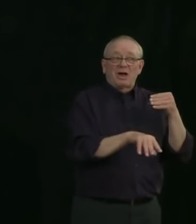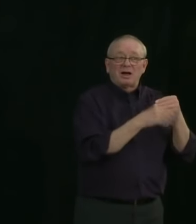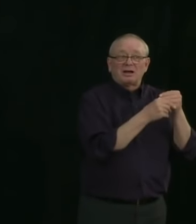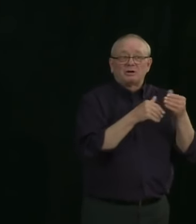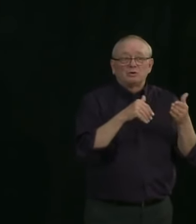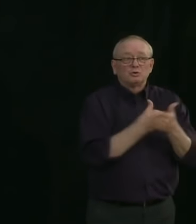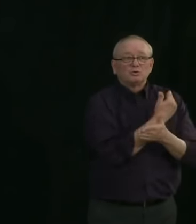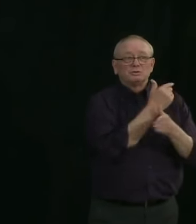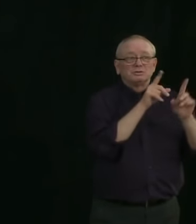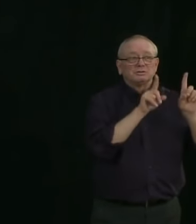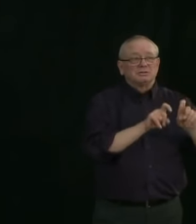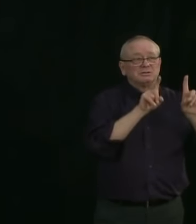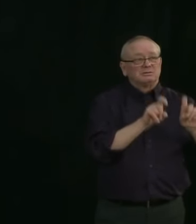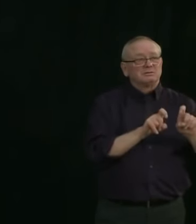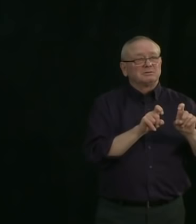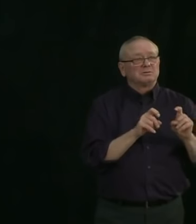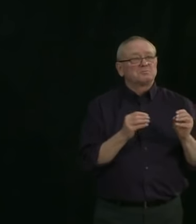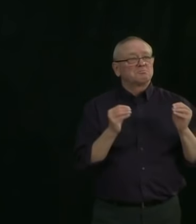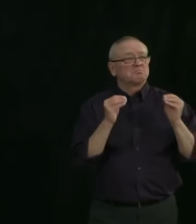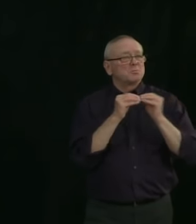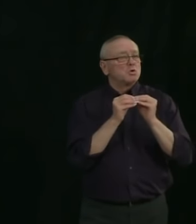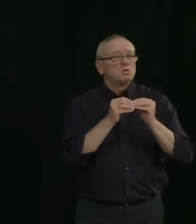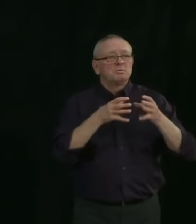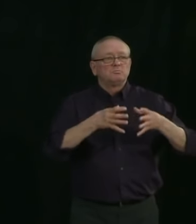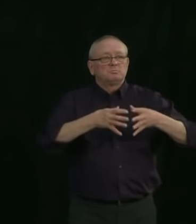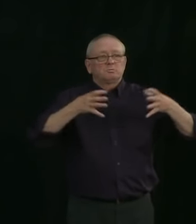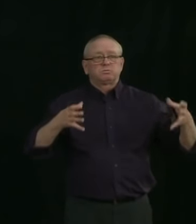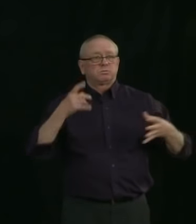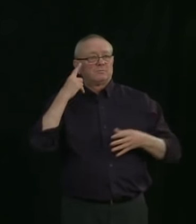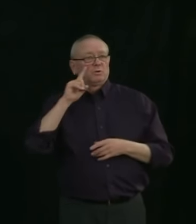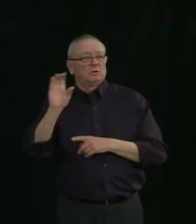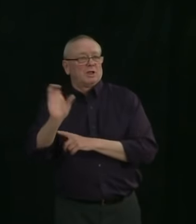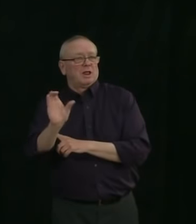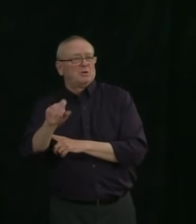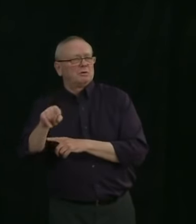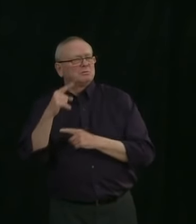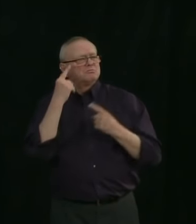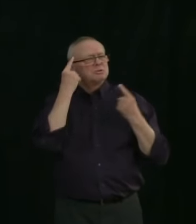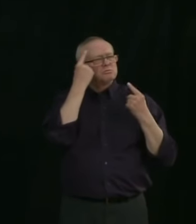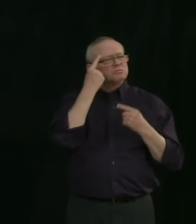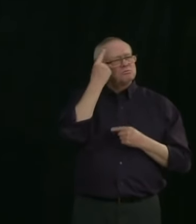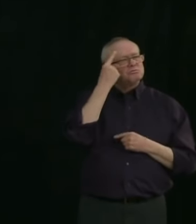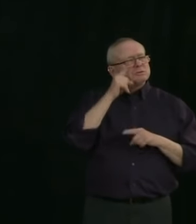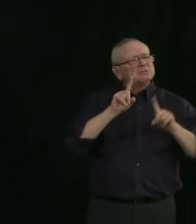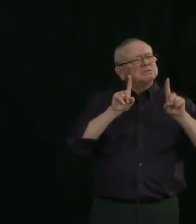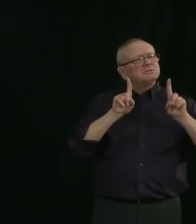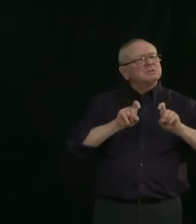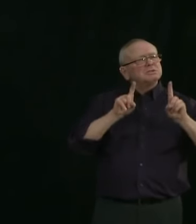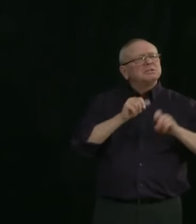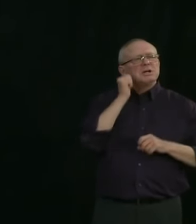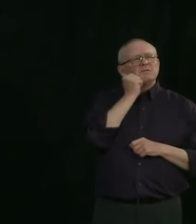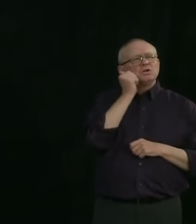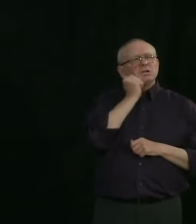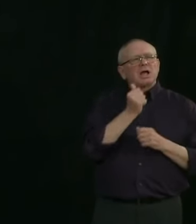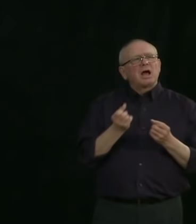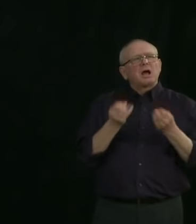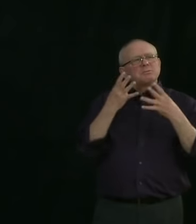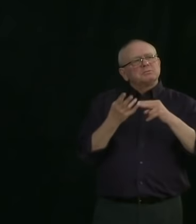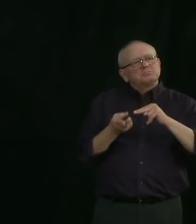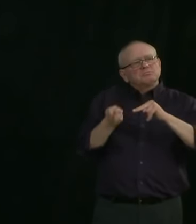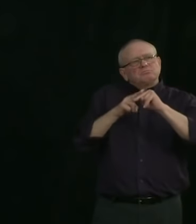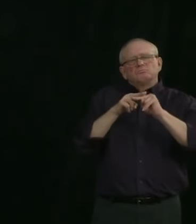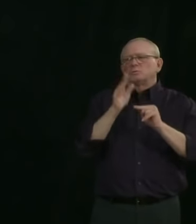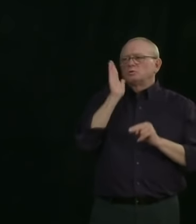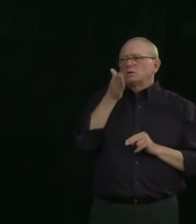zone, how many more tests per day are you expecting to do in our area? And are you predicting a long delay for people to